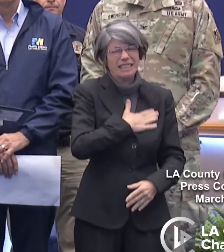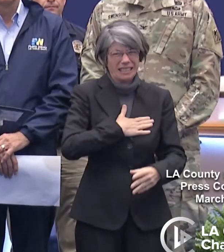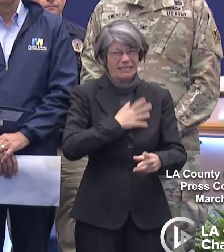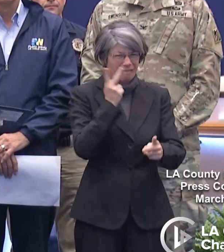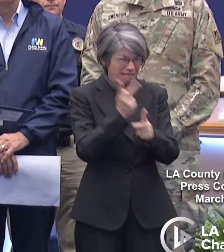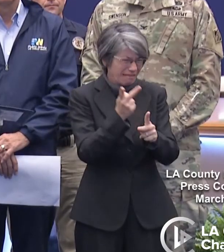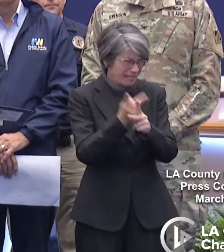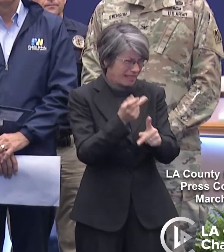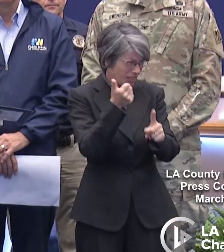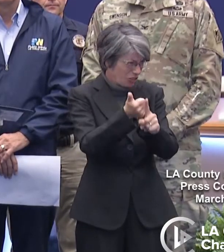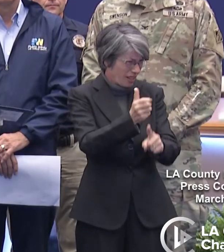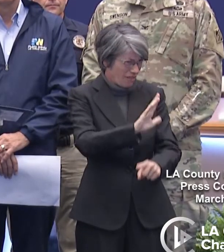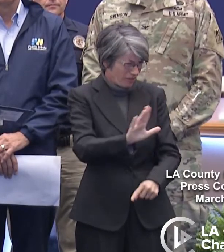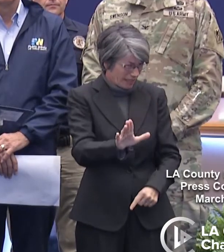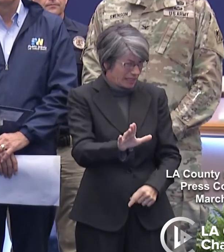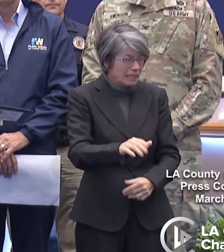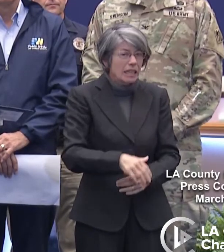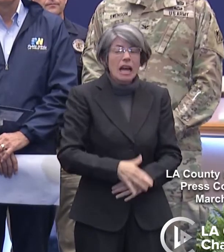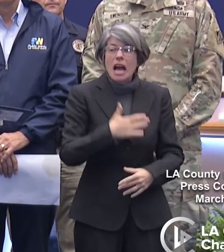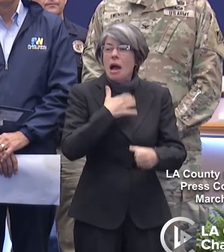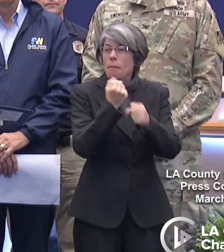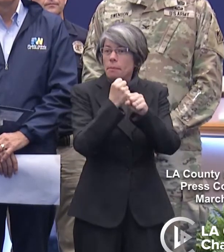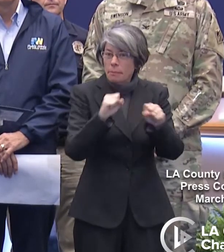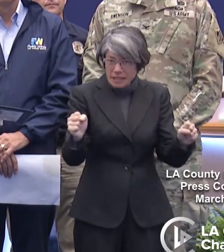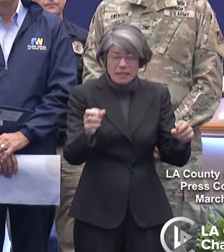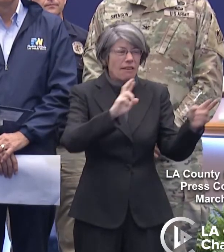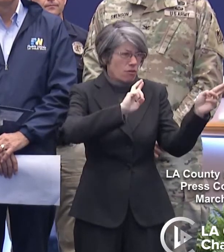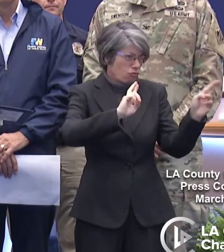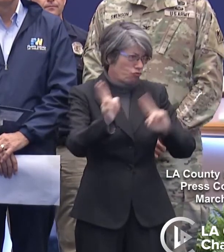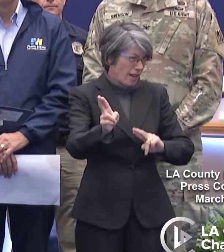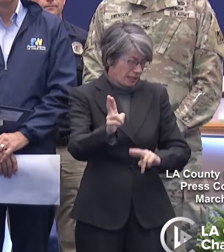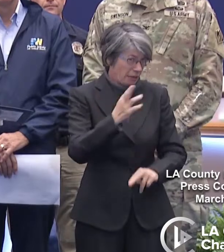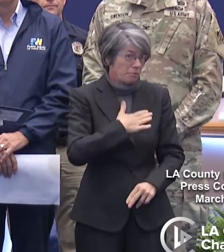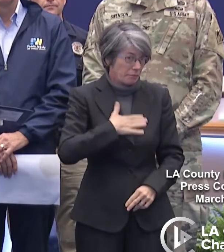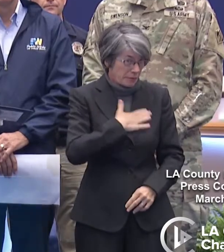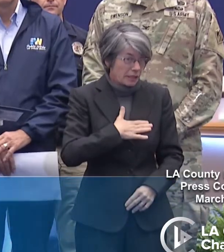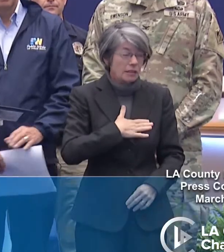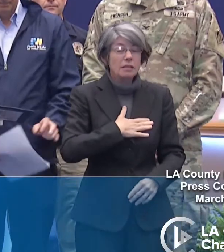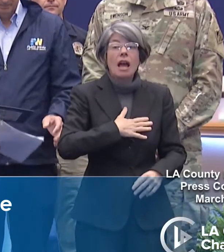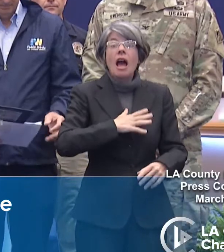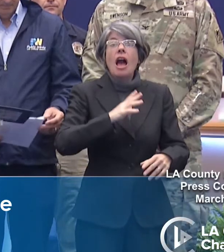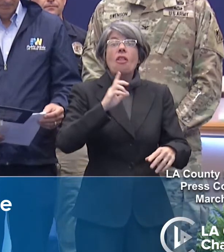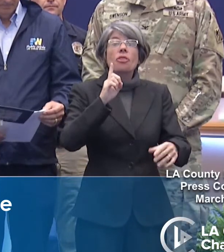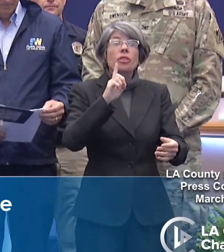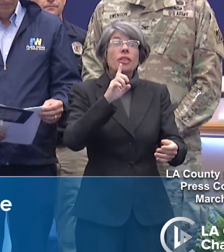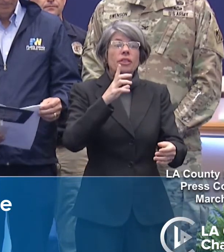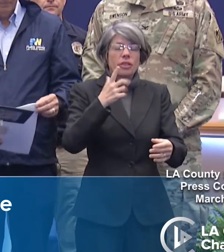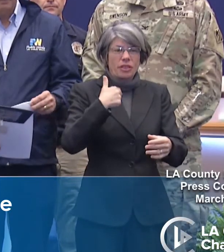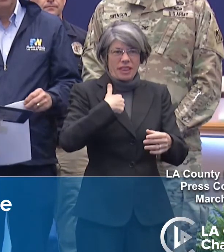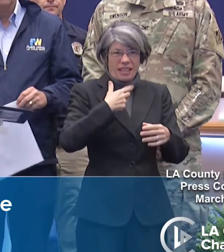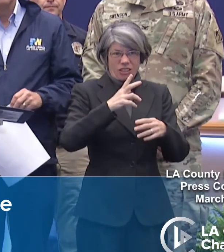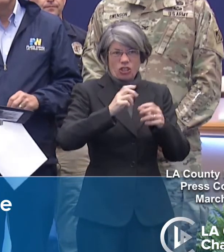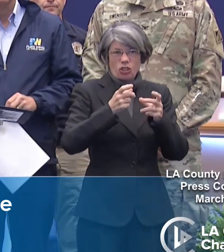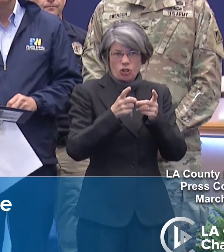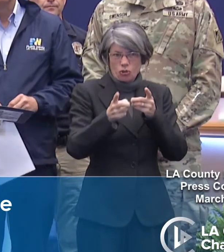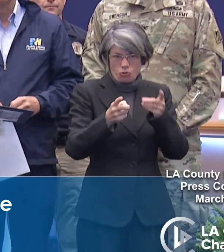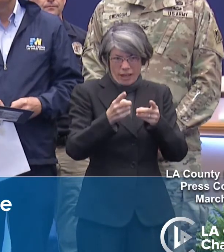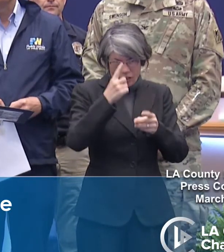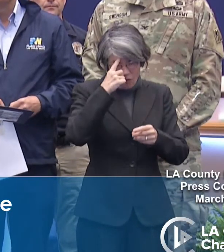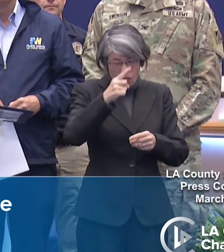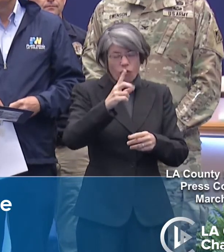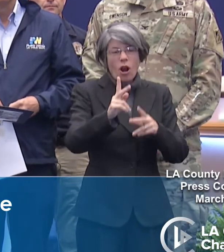ready. Play it safe and be prepared. Our Director of Public Works, Mark Pastrella, will provide more details about